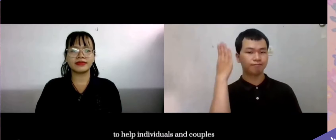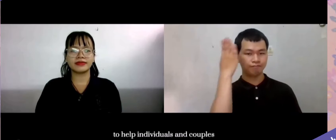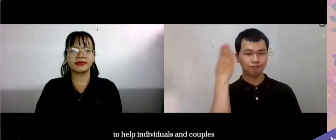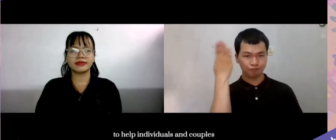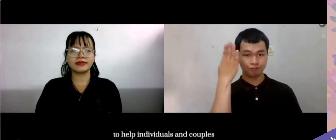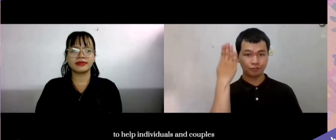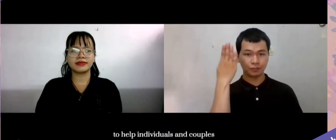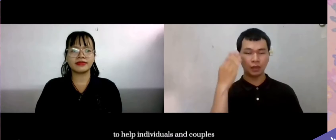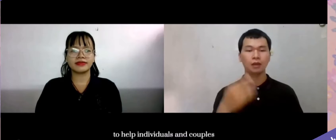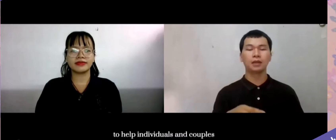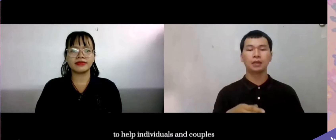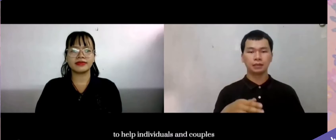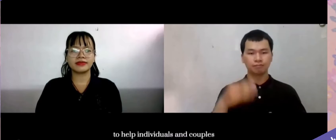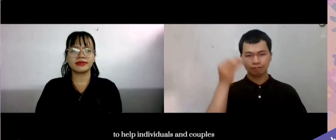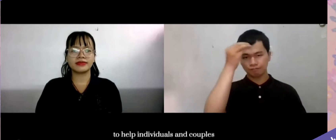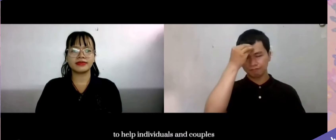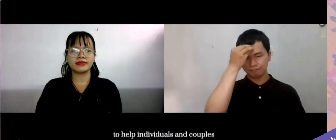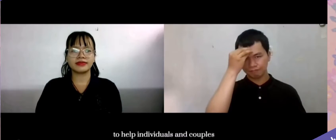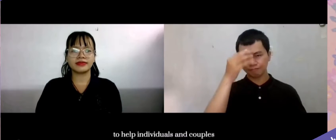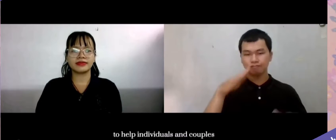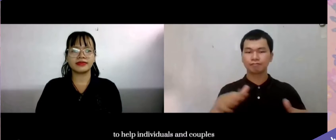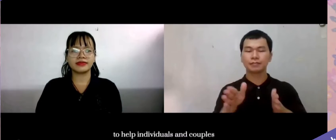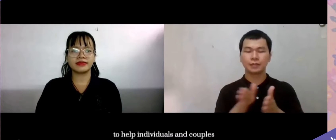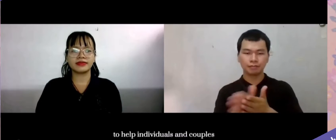to help individuals and couples